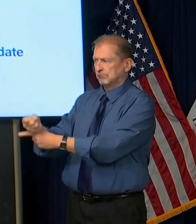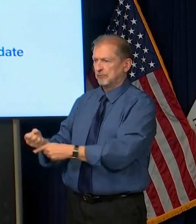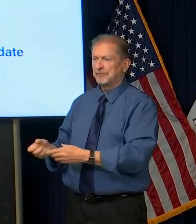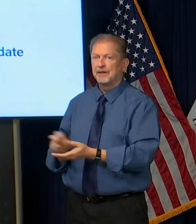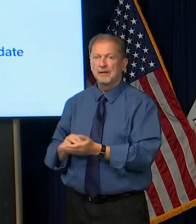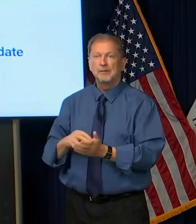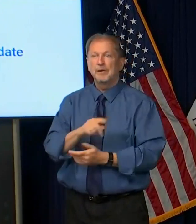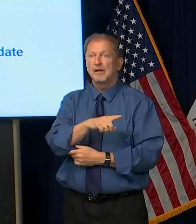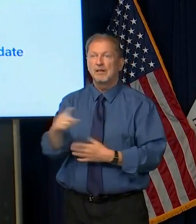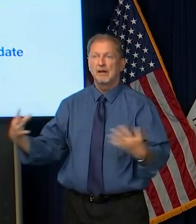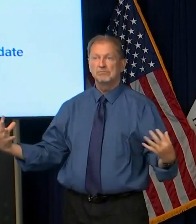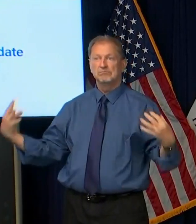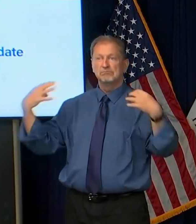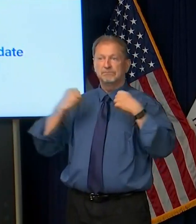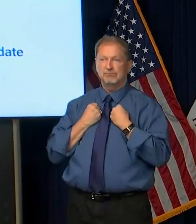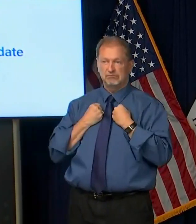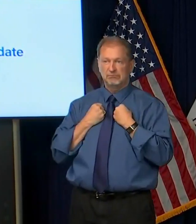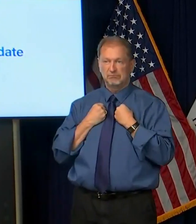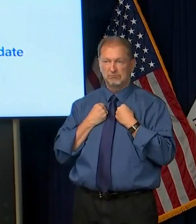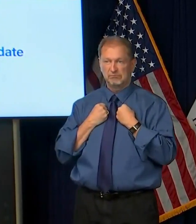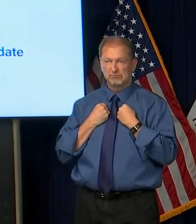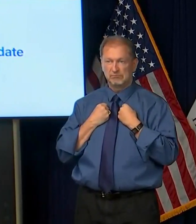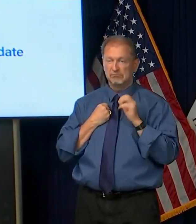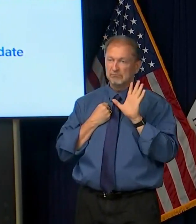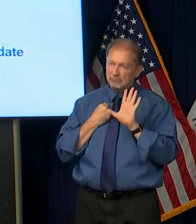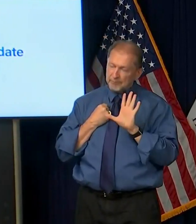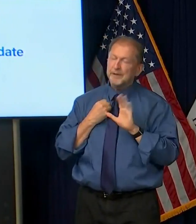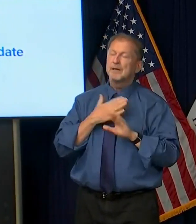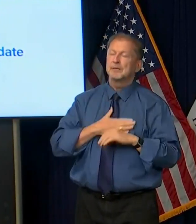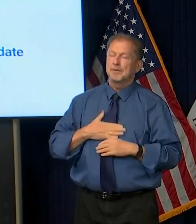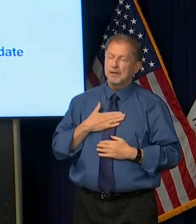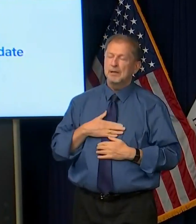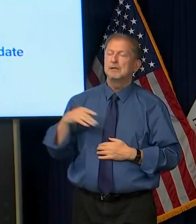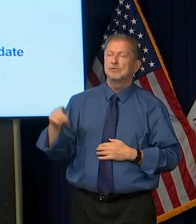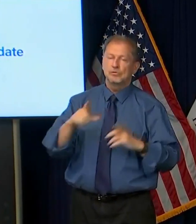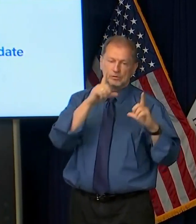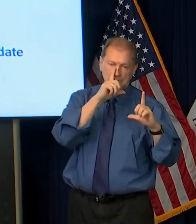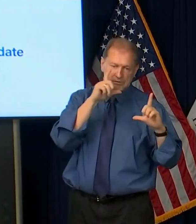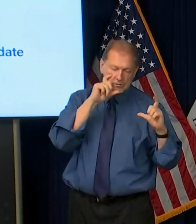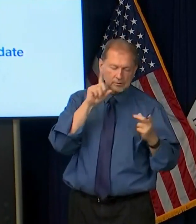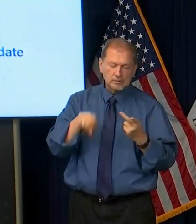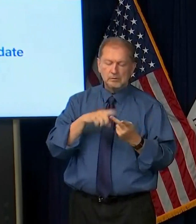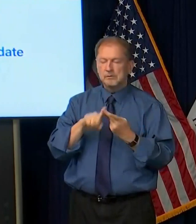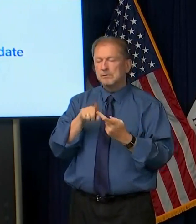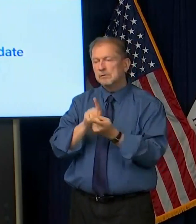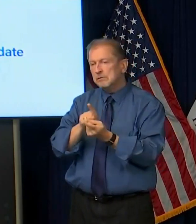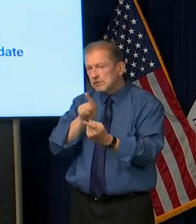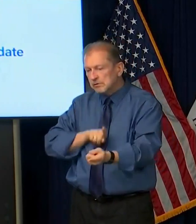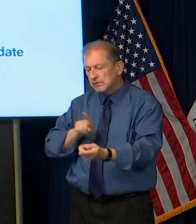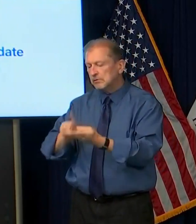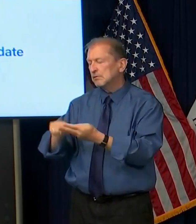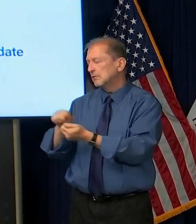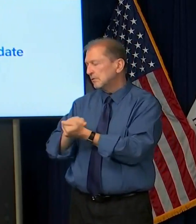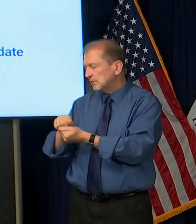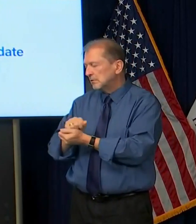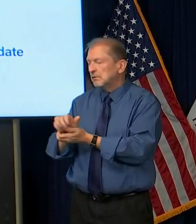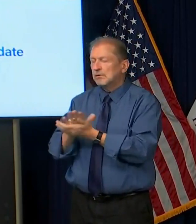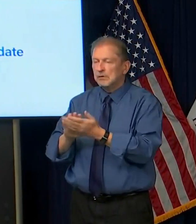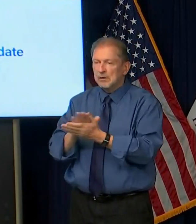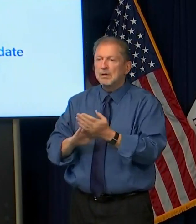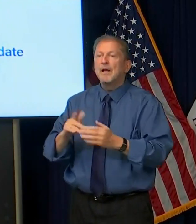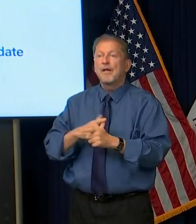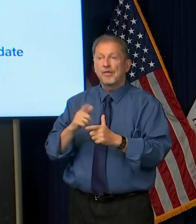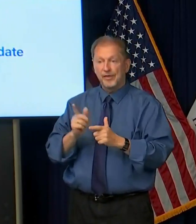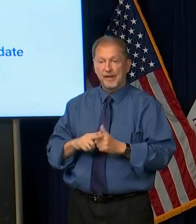enemy take us over. Please continue to take all the precautions so that we can eventually win this war, and sooner rather than